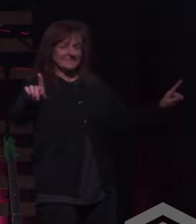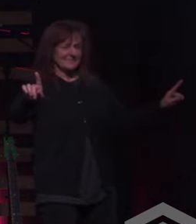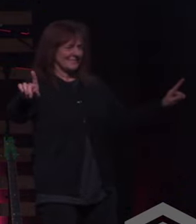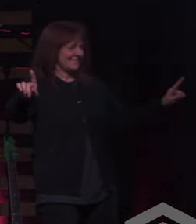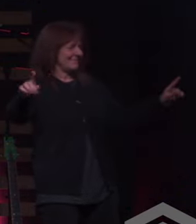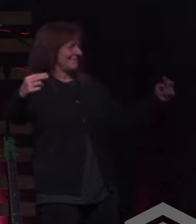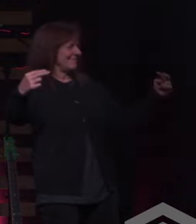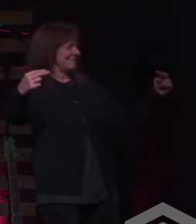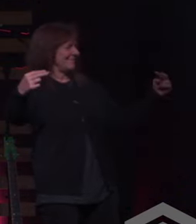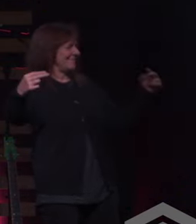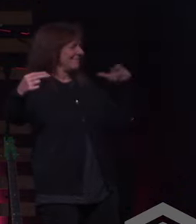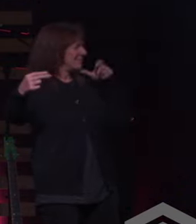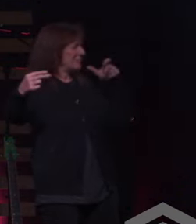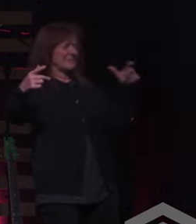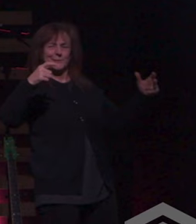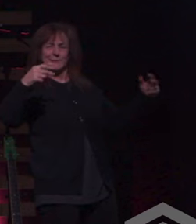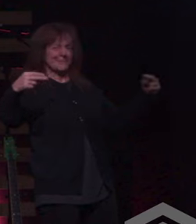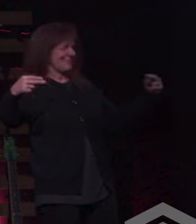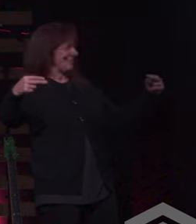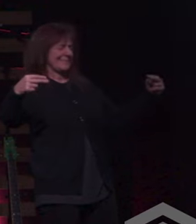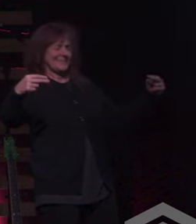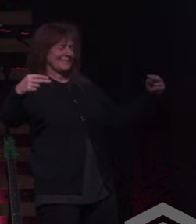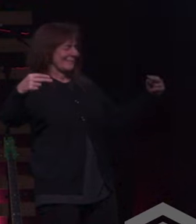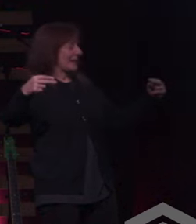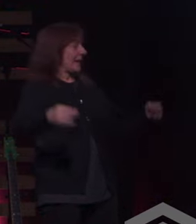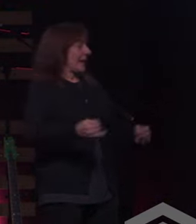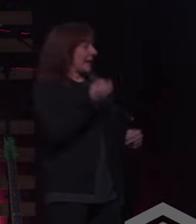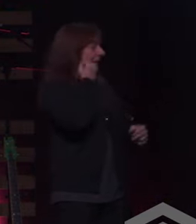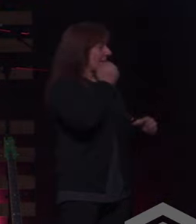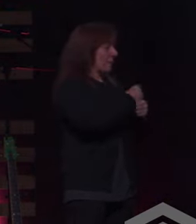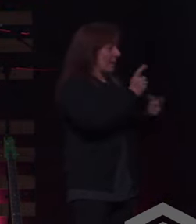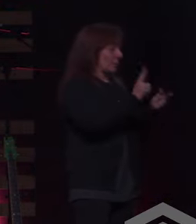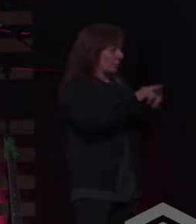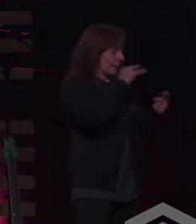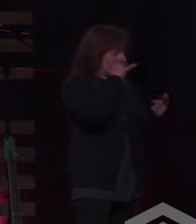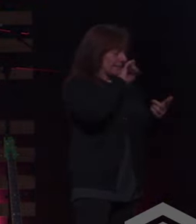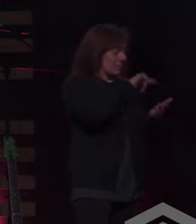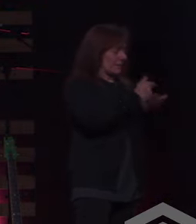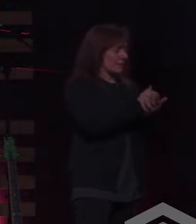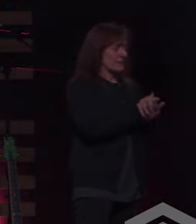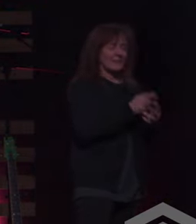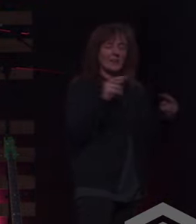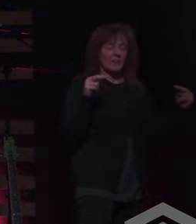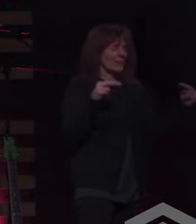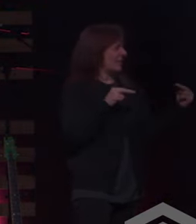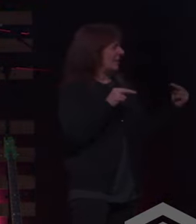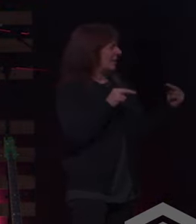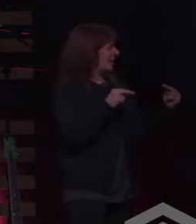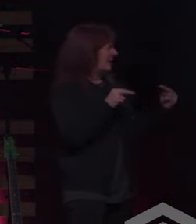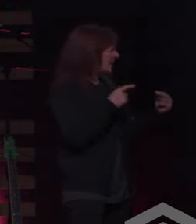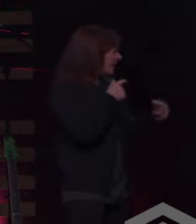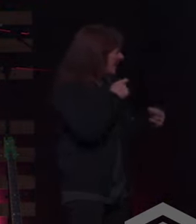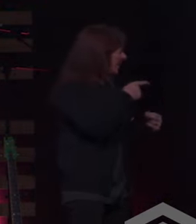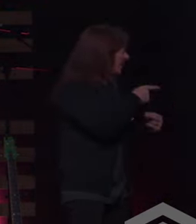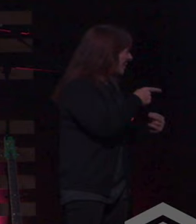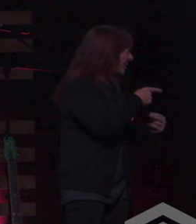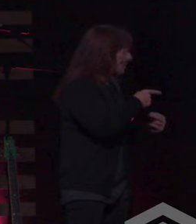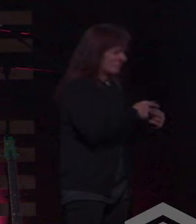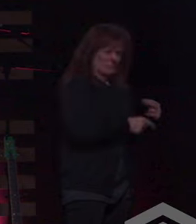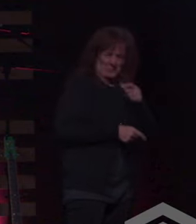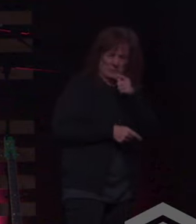things. And if they make it to when the kids graduate, they look across the table at each other and have no idea who they are